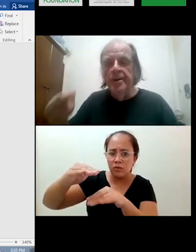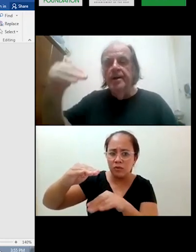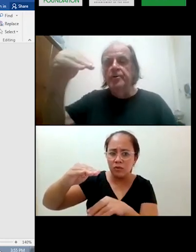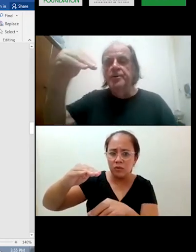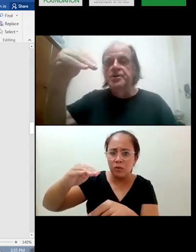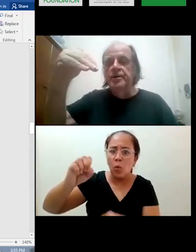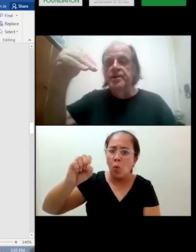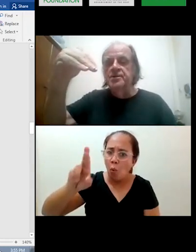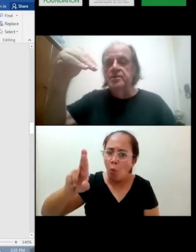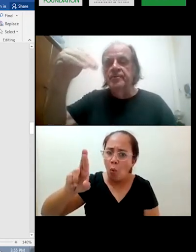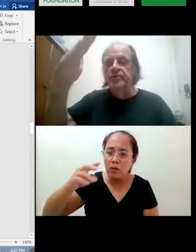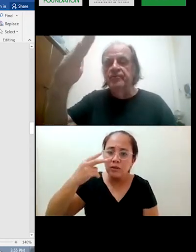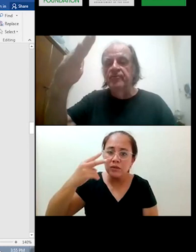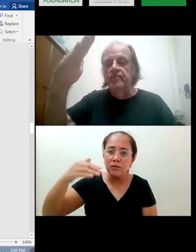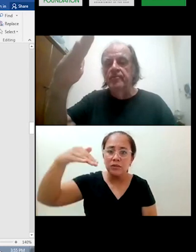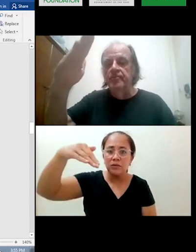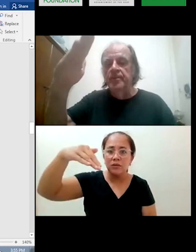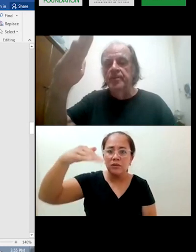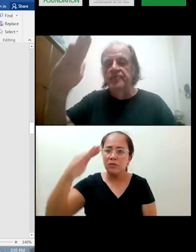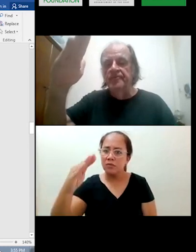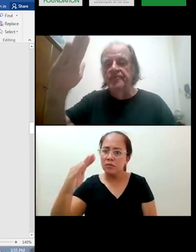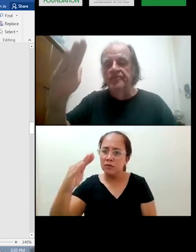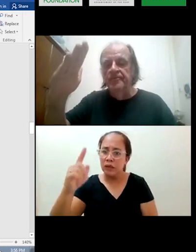Were you considering this different from